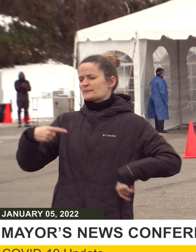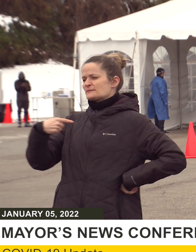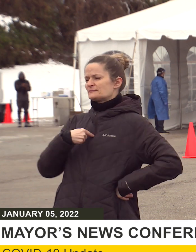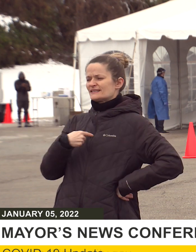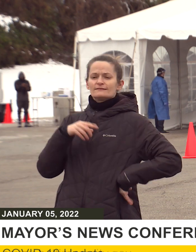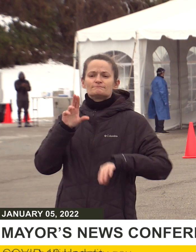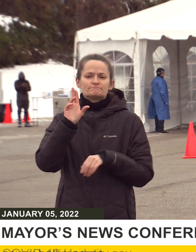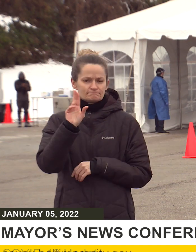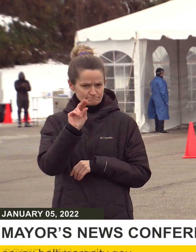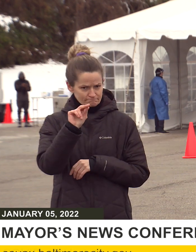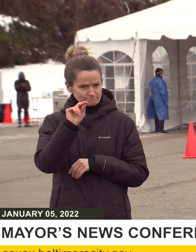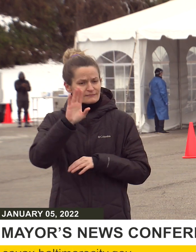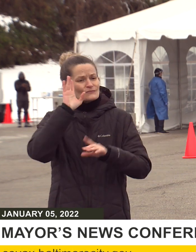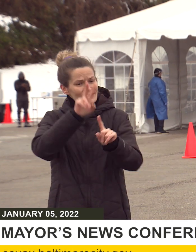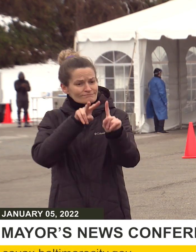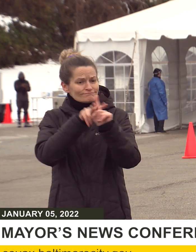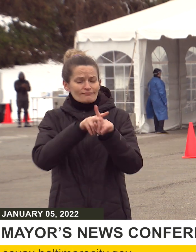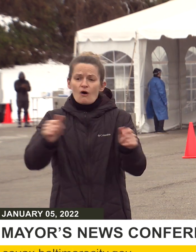everyone.